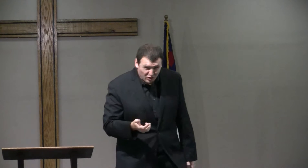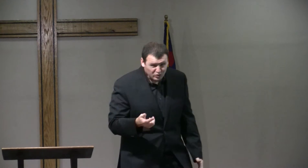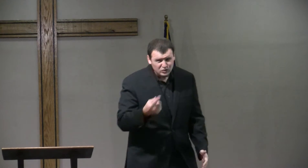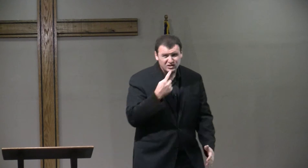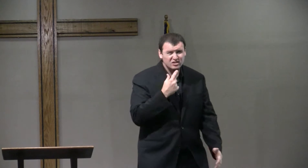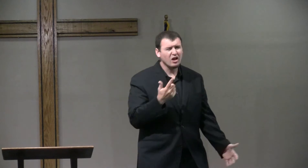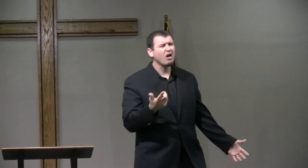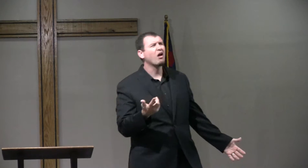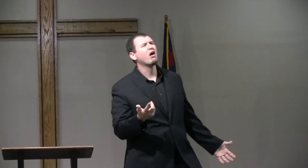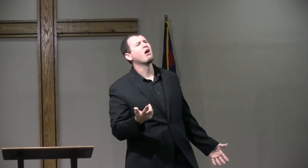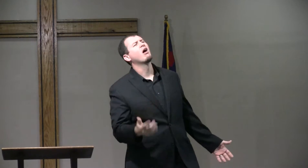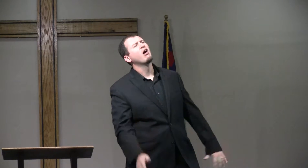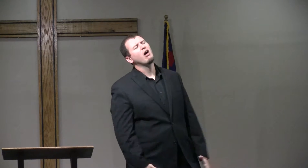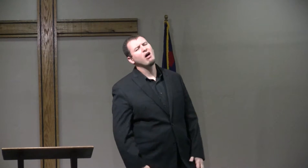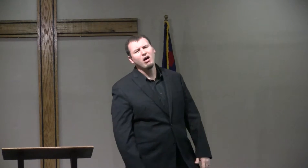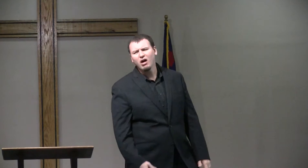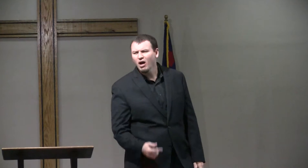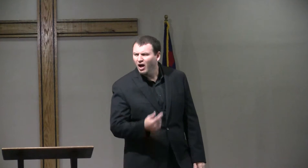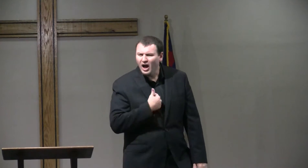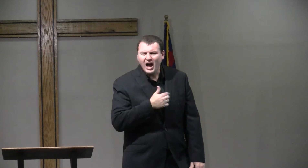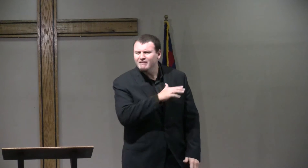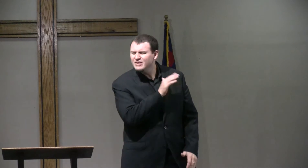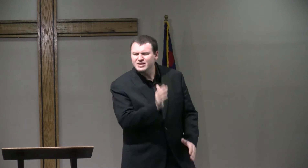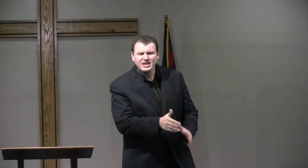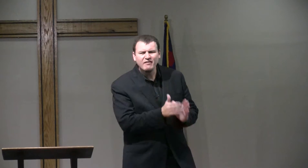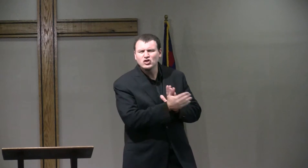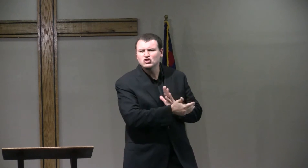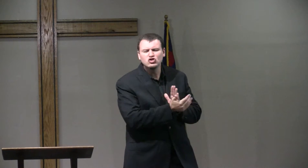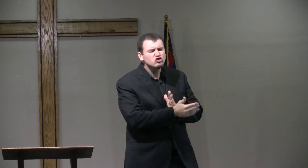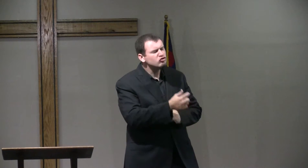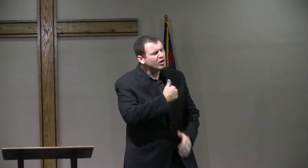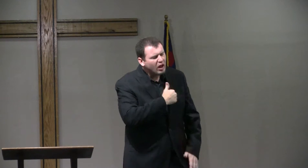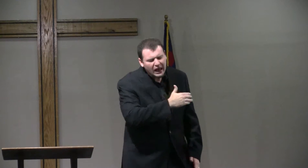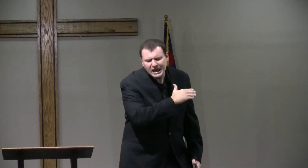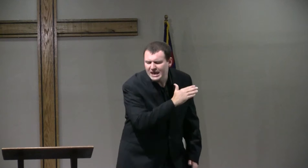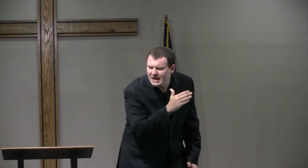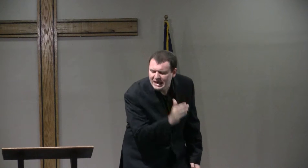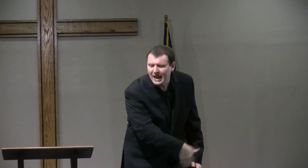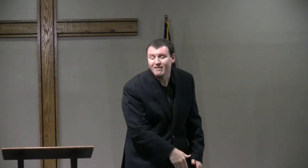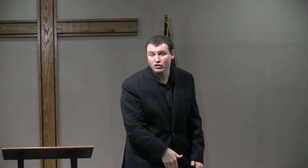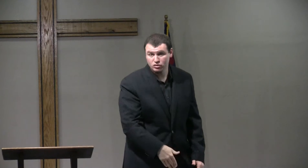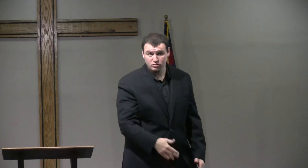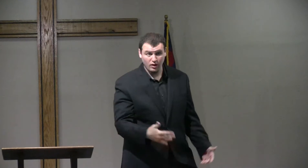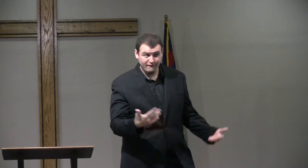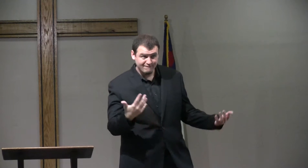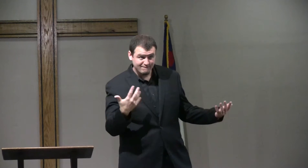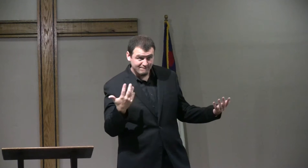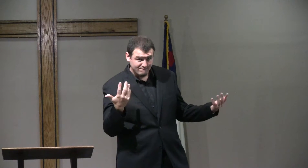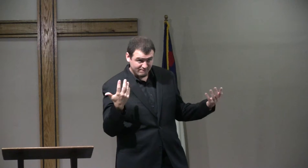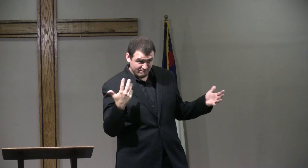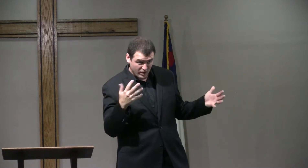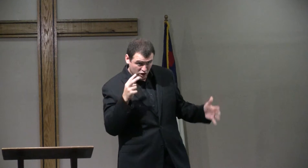So what's the problem? Well, maybe you say, "Well, I've never cheated. I've never committed adultery."